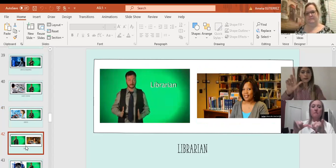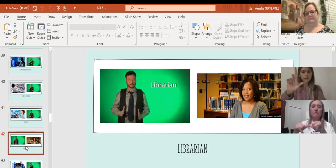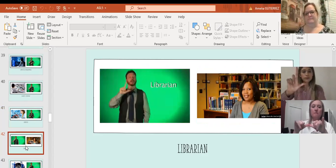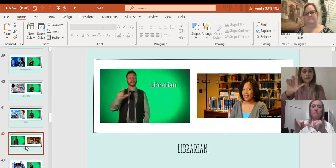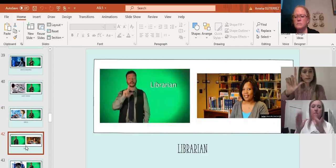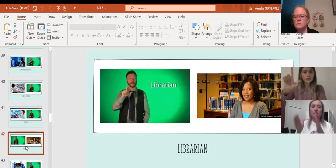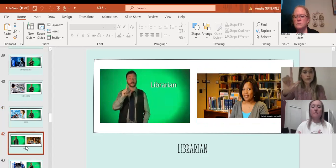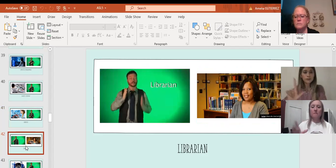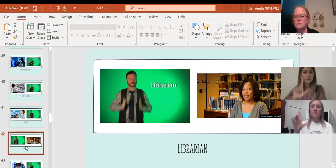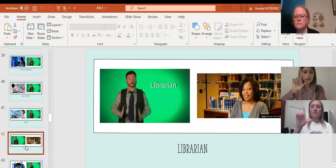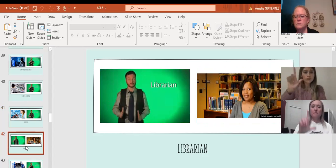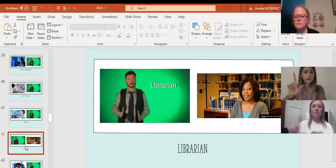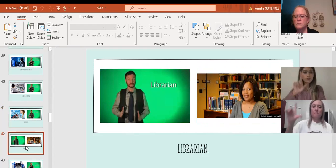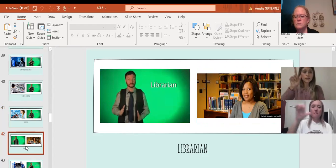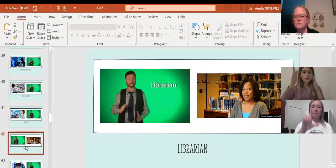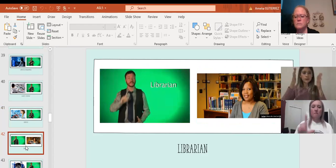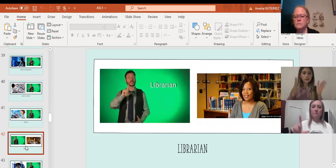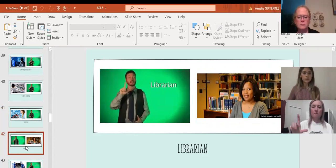Librarian.